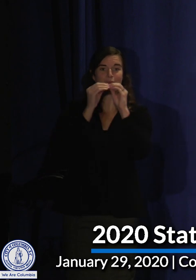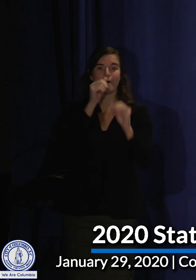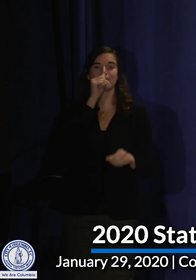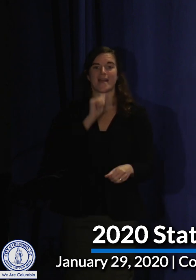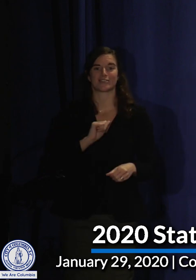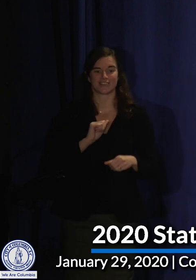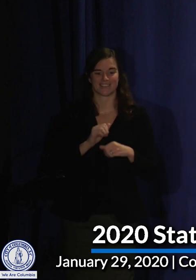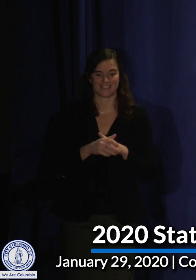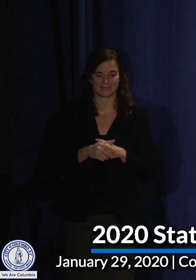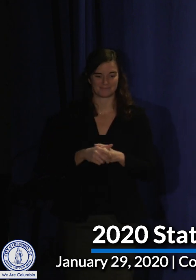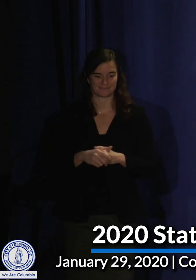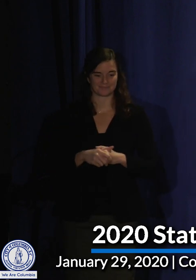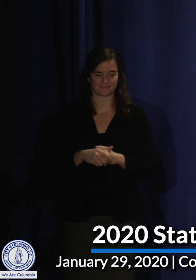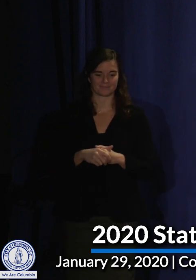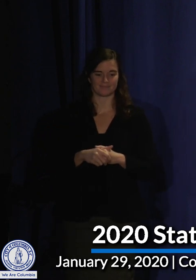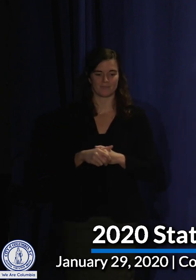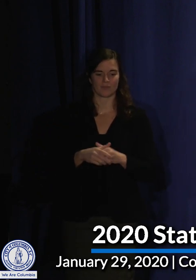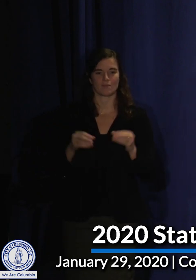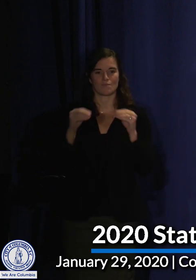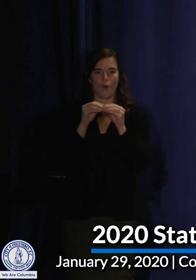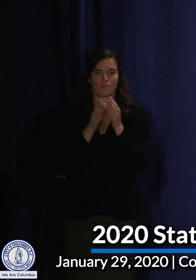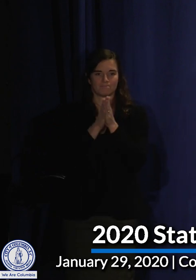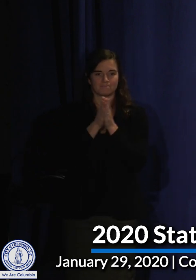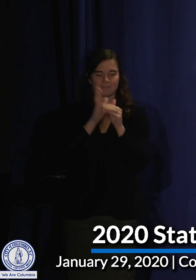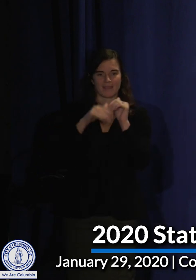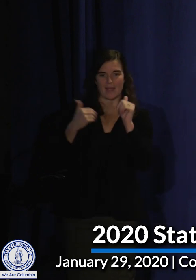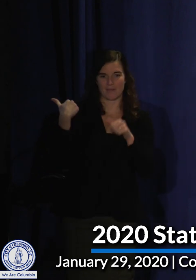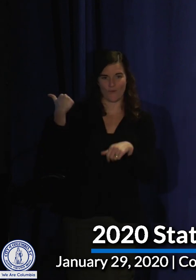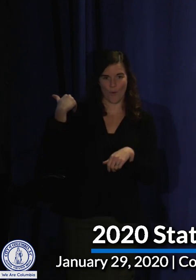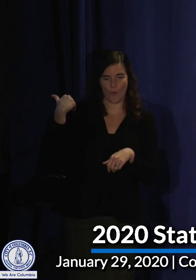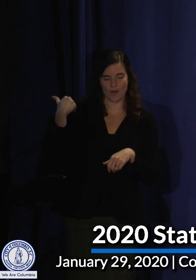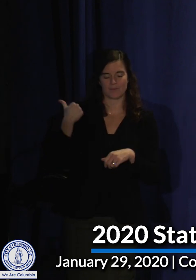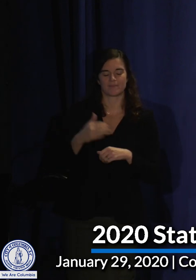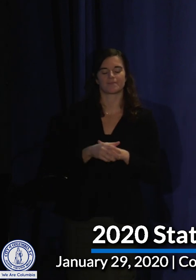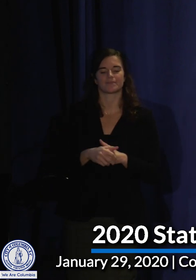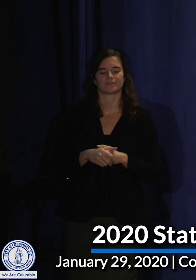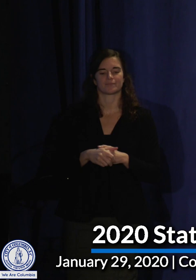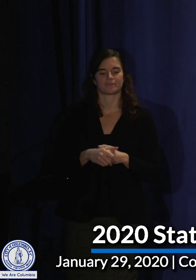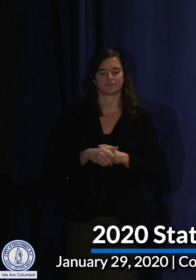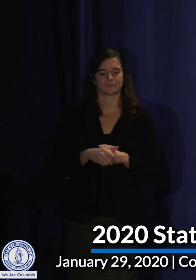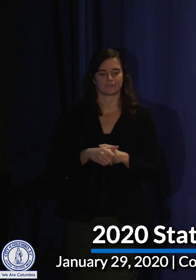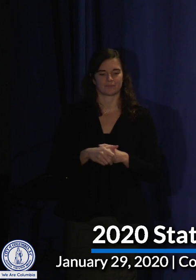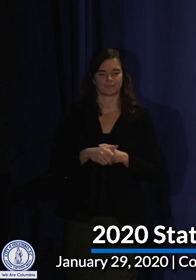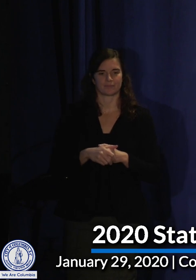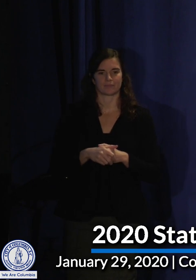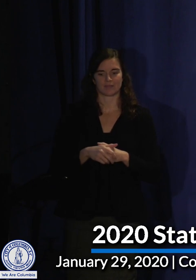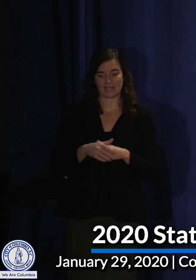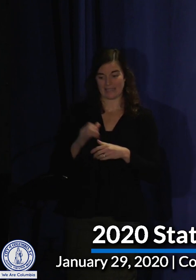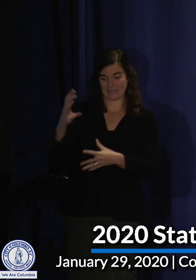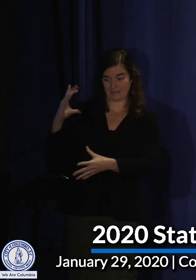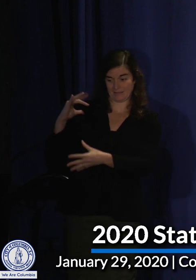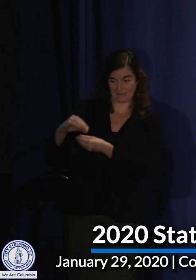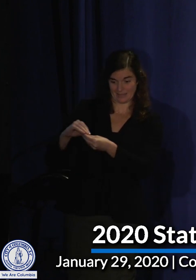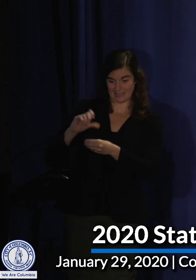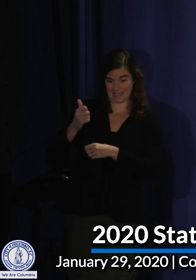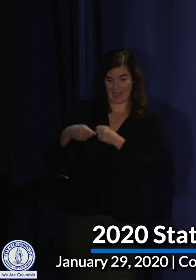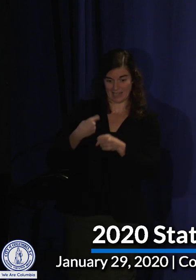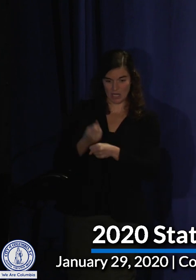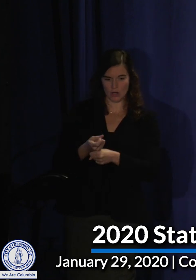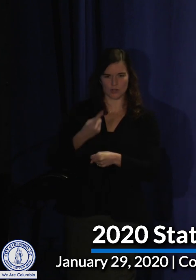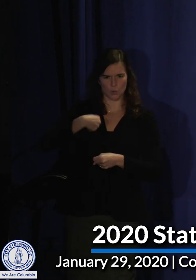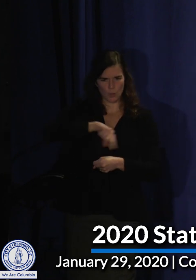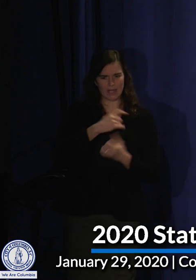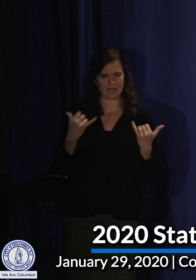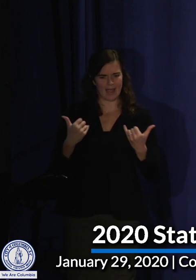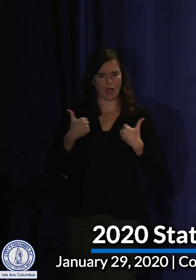more altruistic than you were previously. Maybe some of us are trying, had some trying challenges that produced in us a tenacity